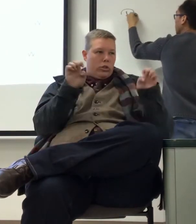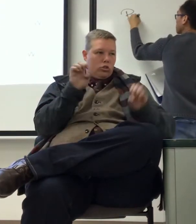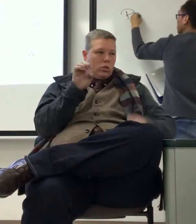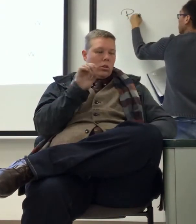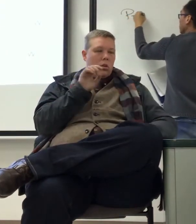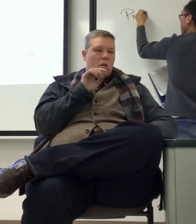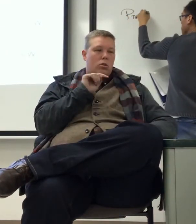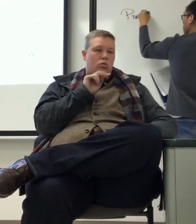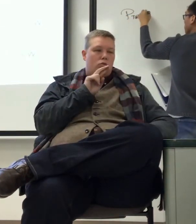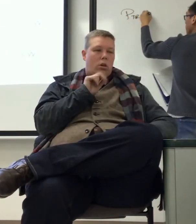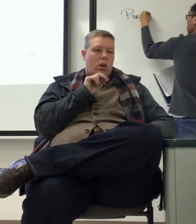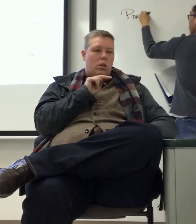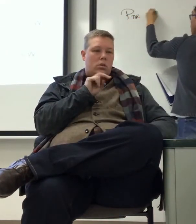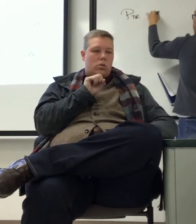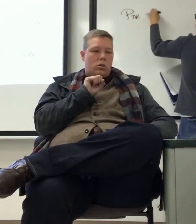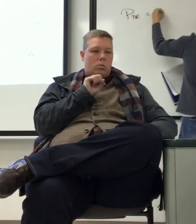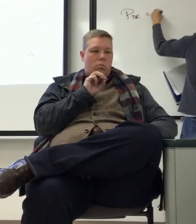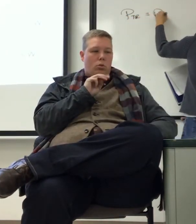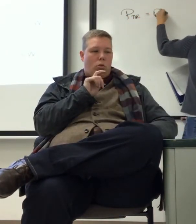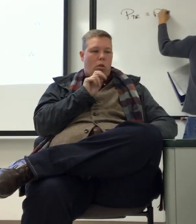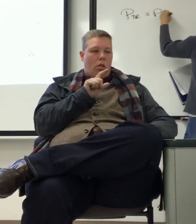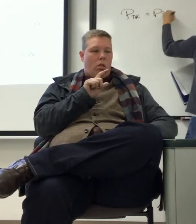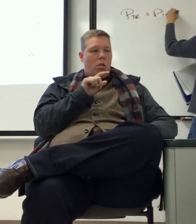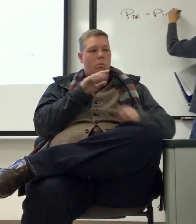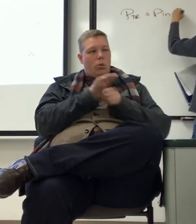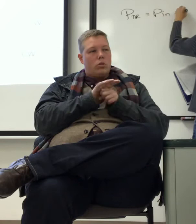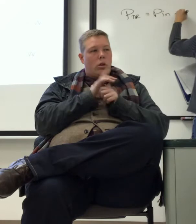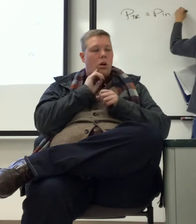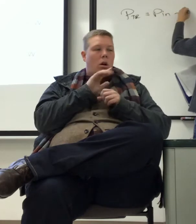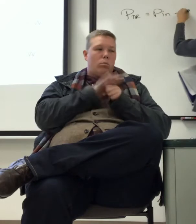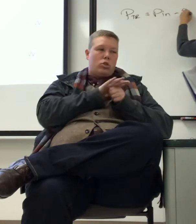Transmural pressure, pressure in, pressure out, right?